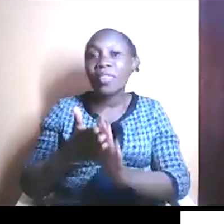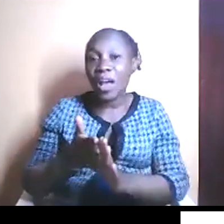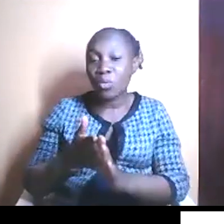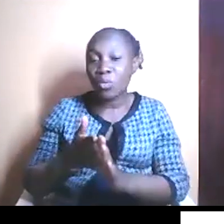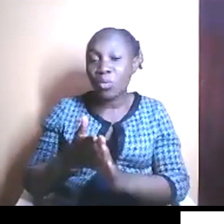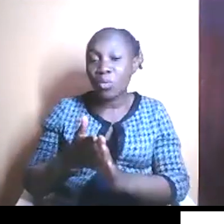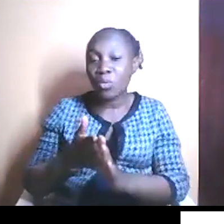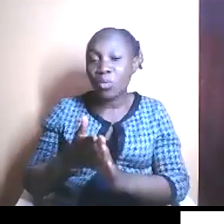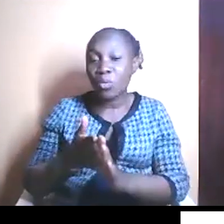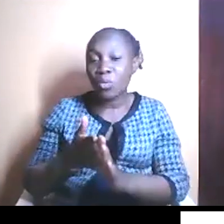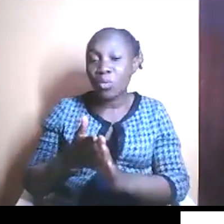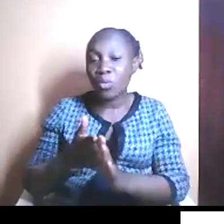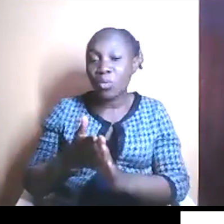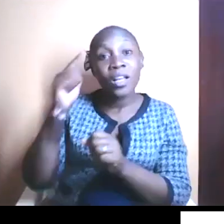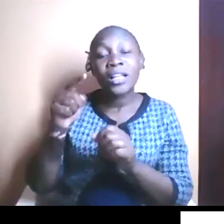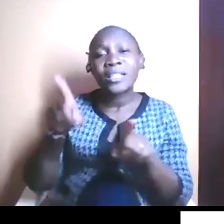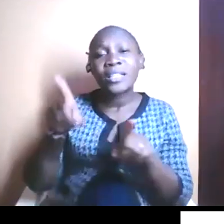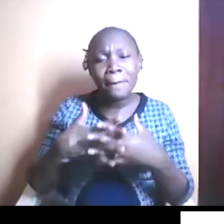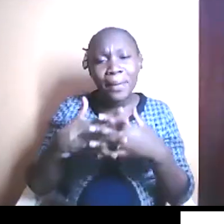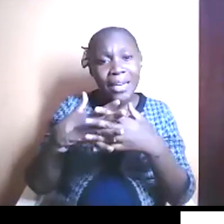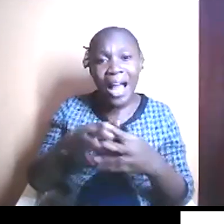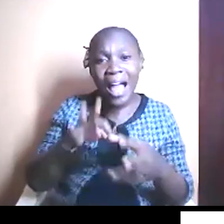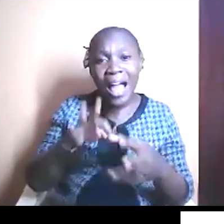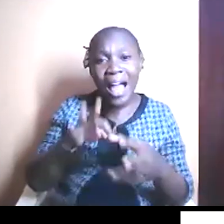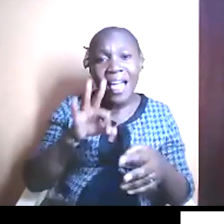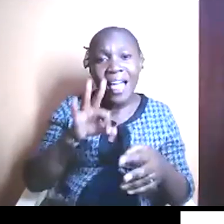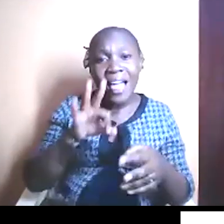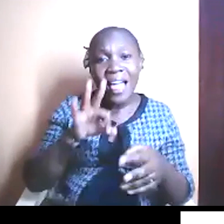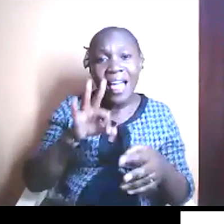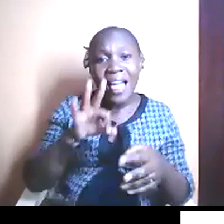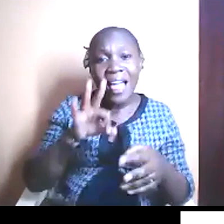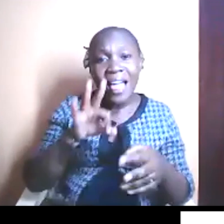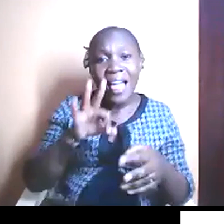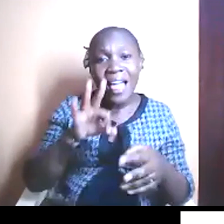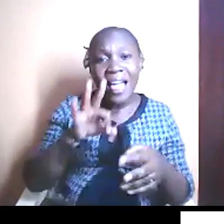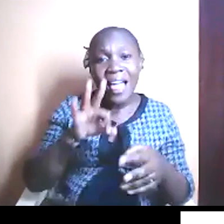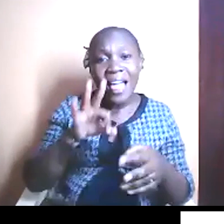healthy self-esteem. So 7 out of 10 of most